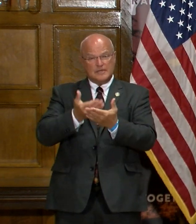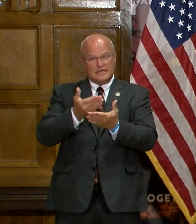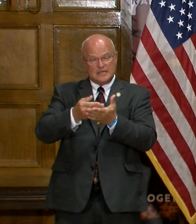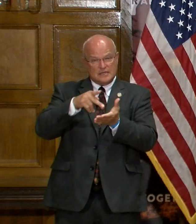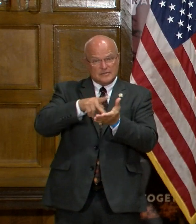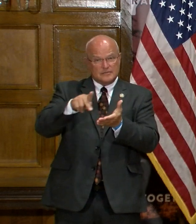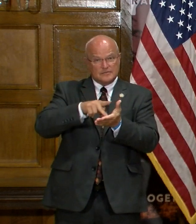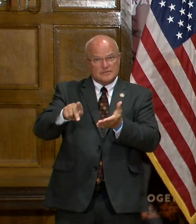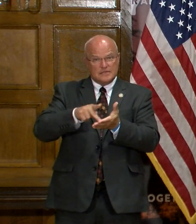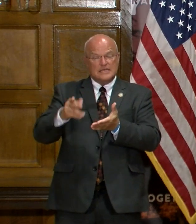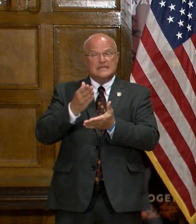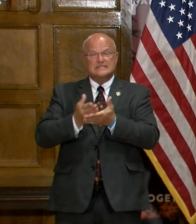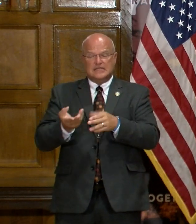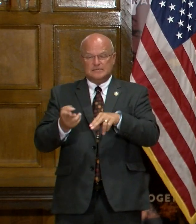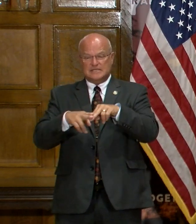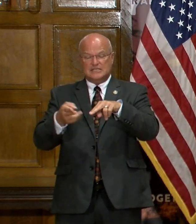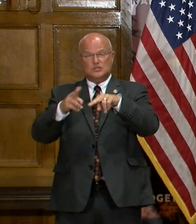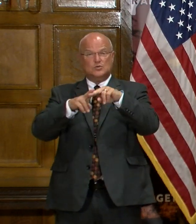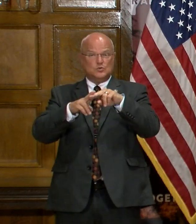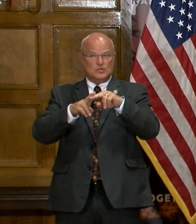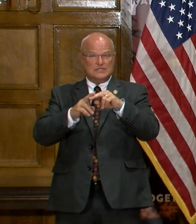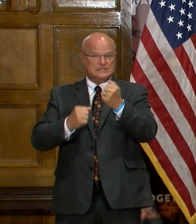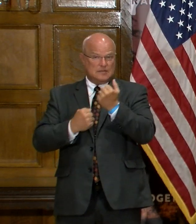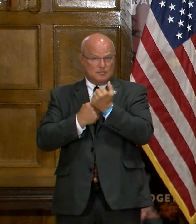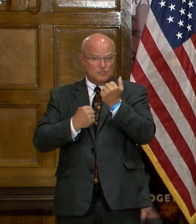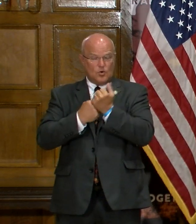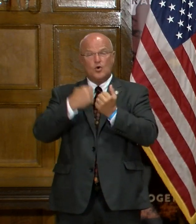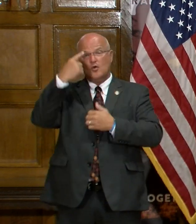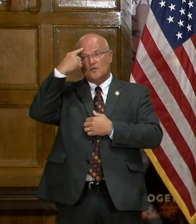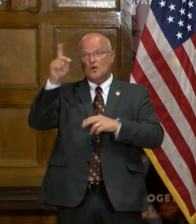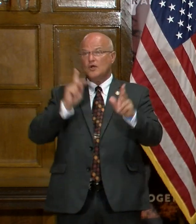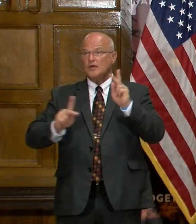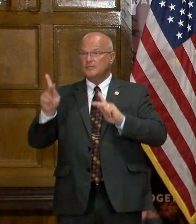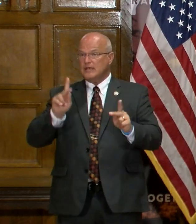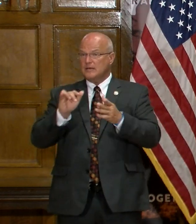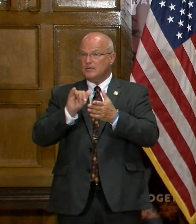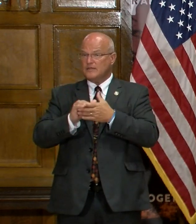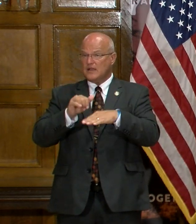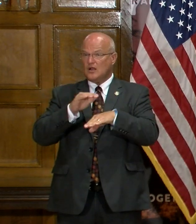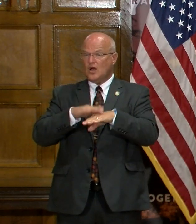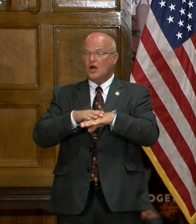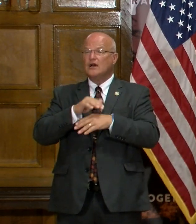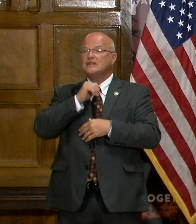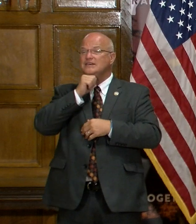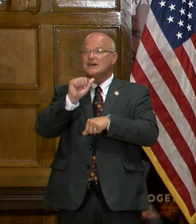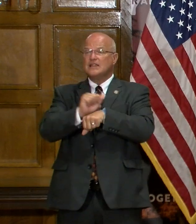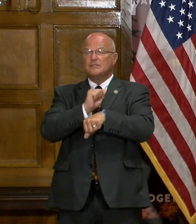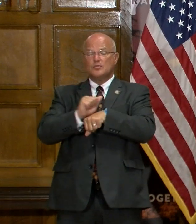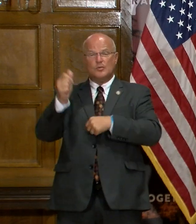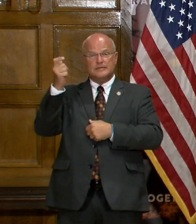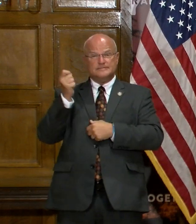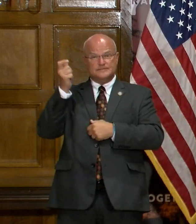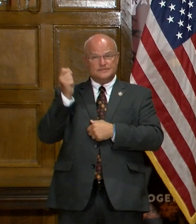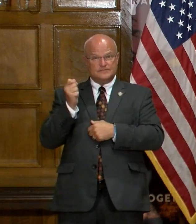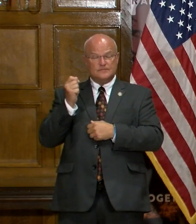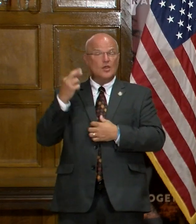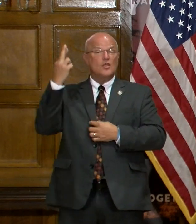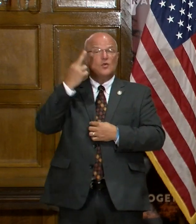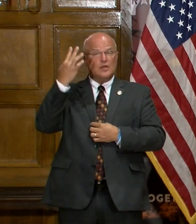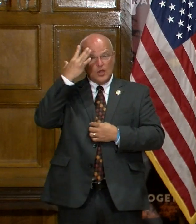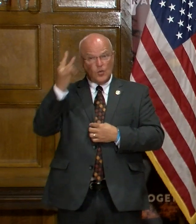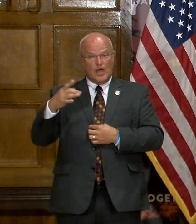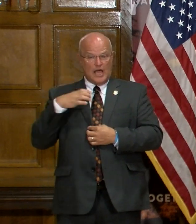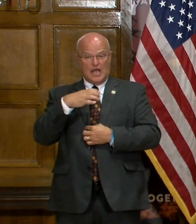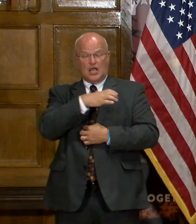at some level of increased support for those that are on unemployment. The reason